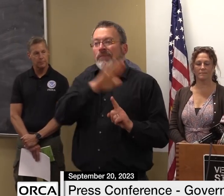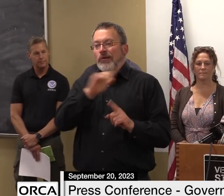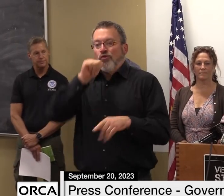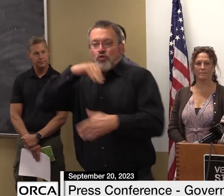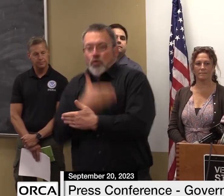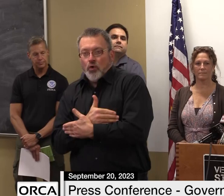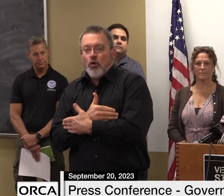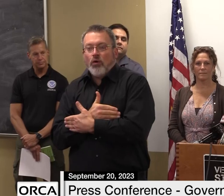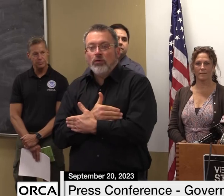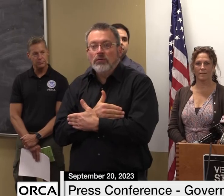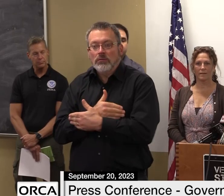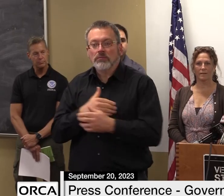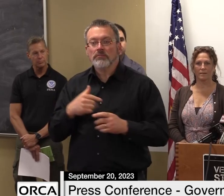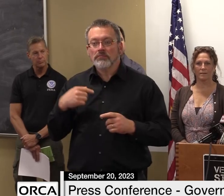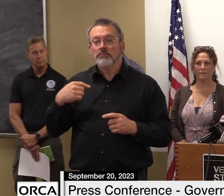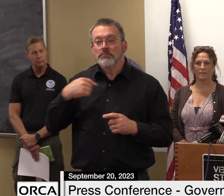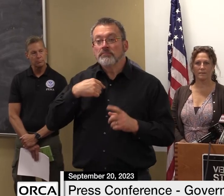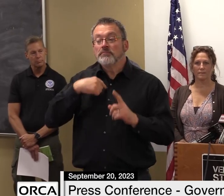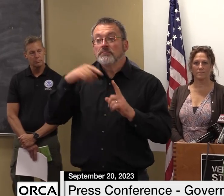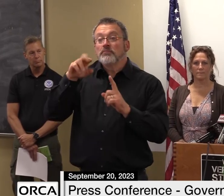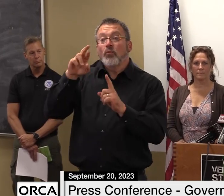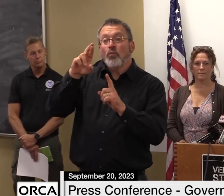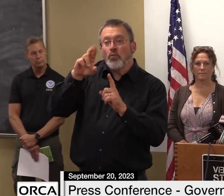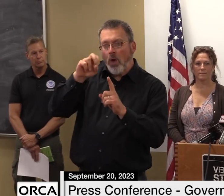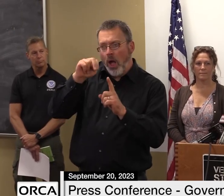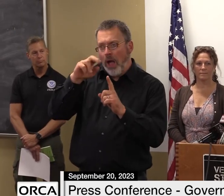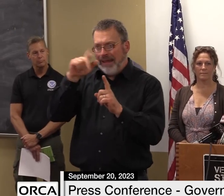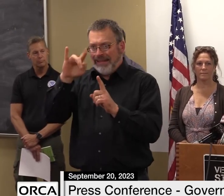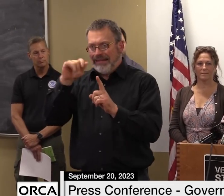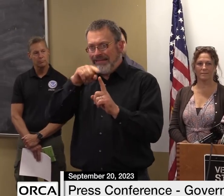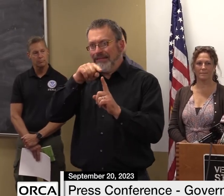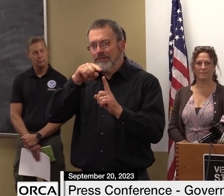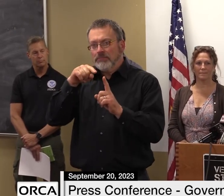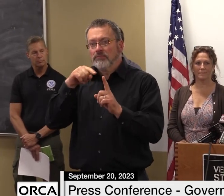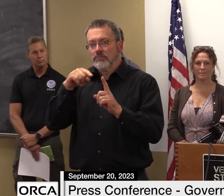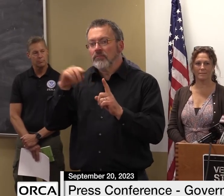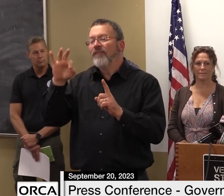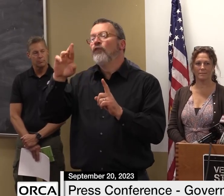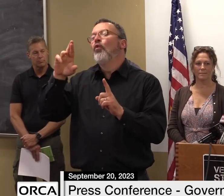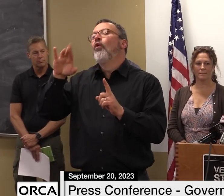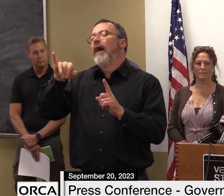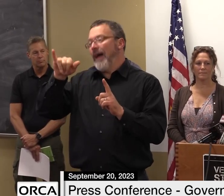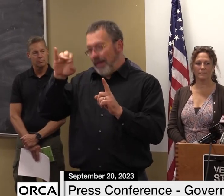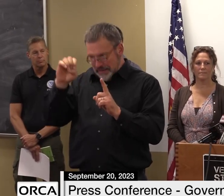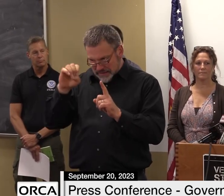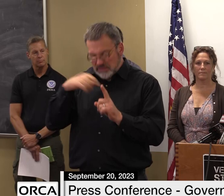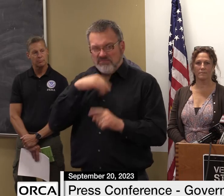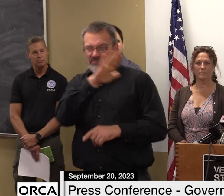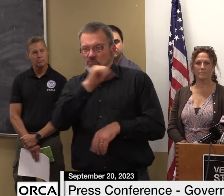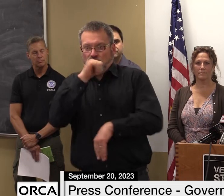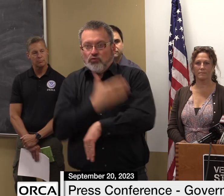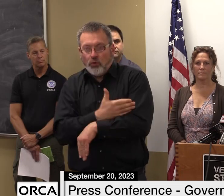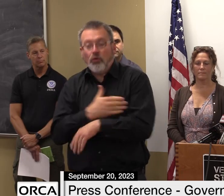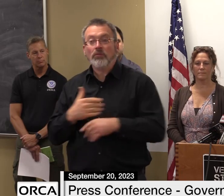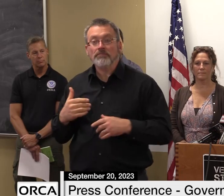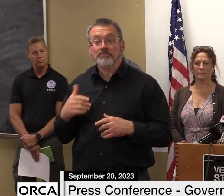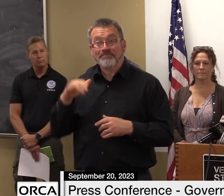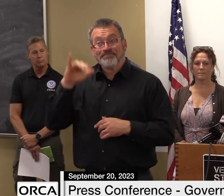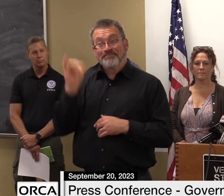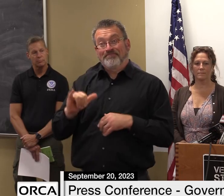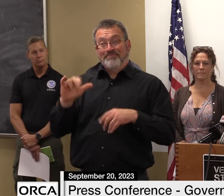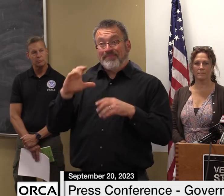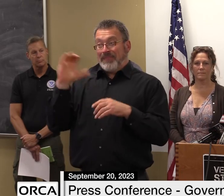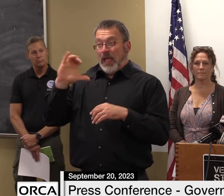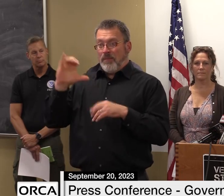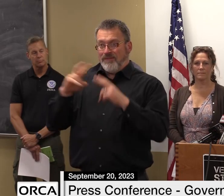We purchased the market back on June 15th, just 3 short weeks before the flood. The market was built in the 1850s, and it has